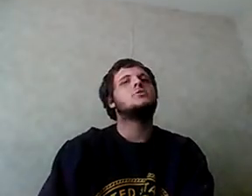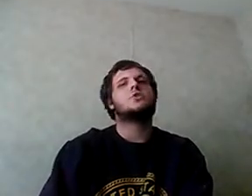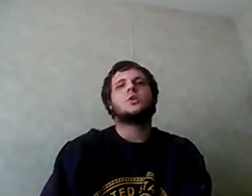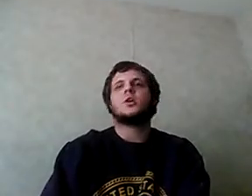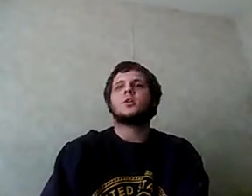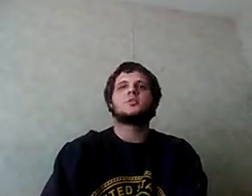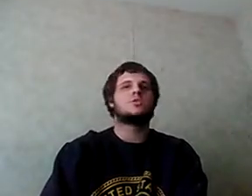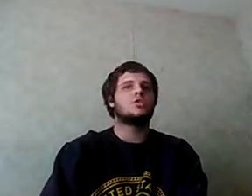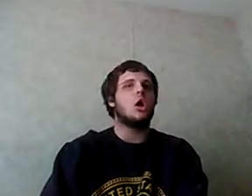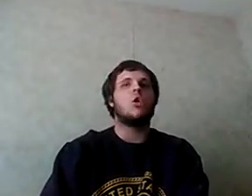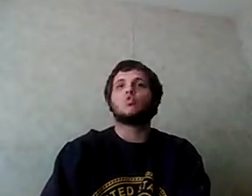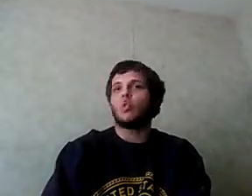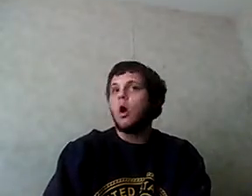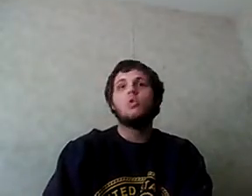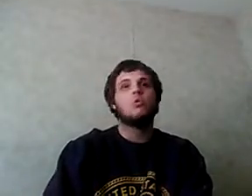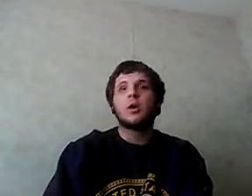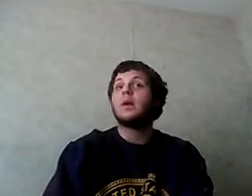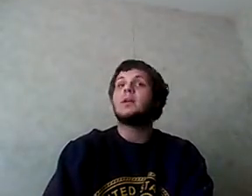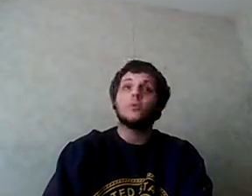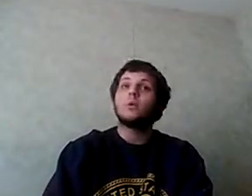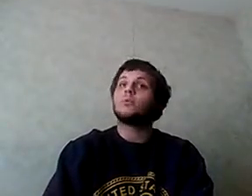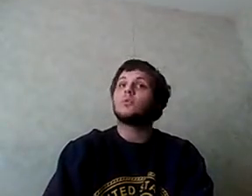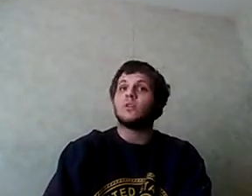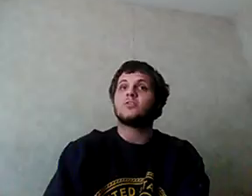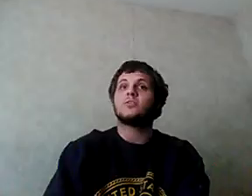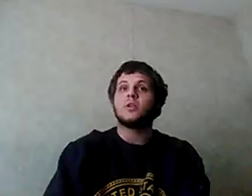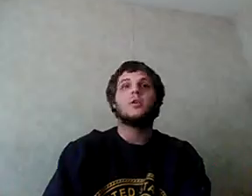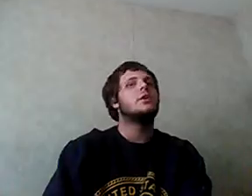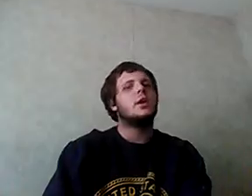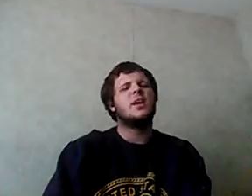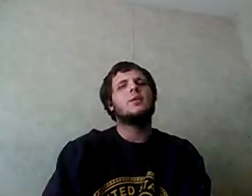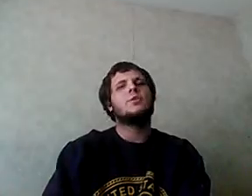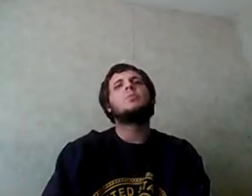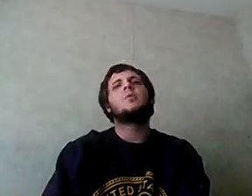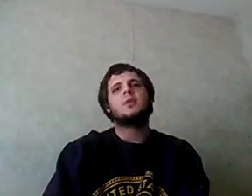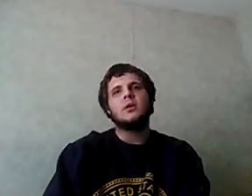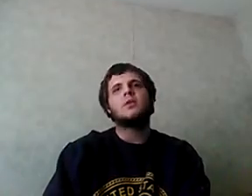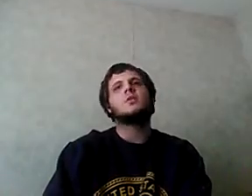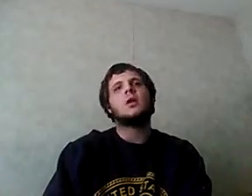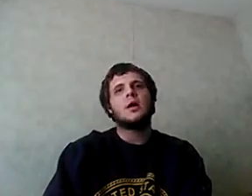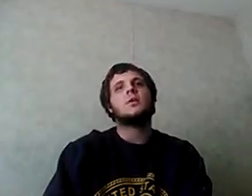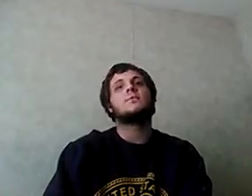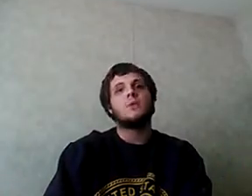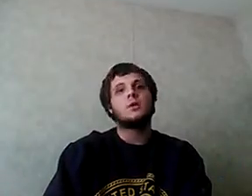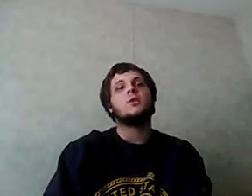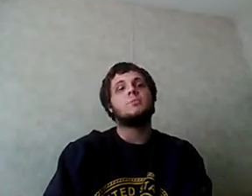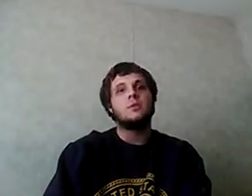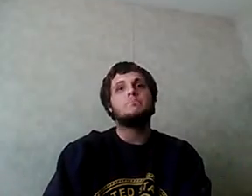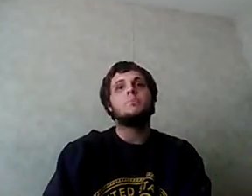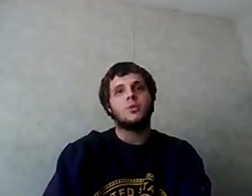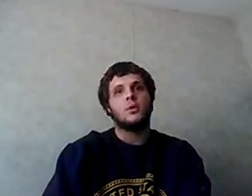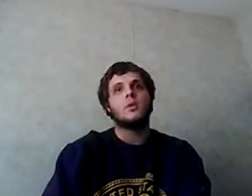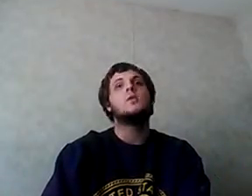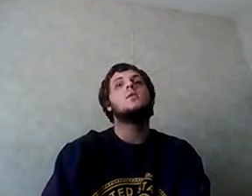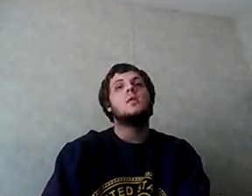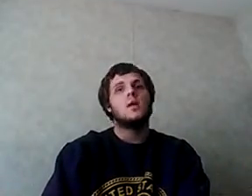and just go rogue in the wilderness. And you'll probably kill a lot of fucking people.